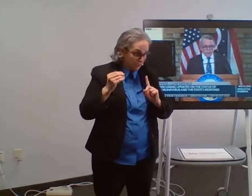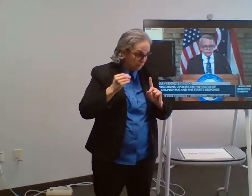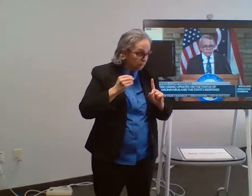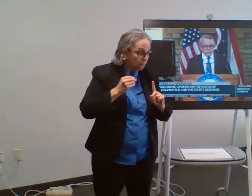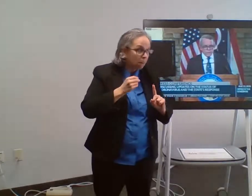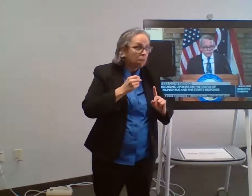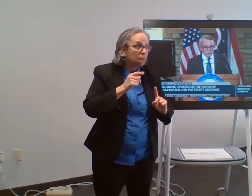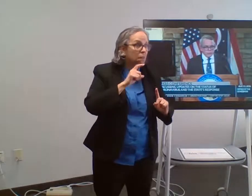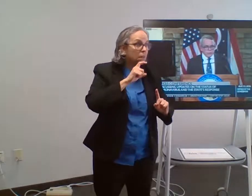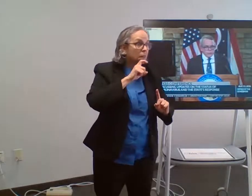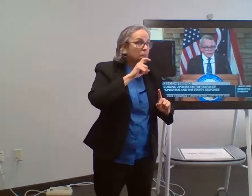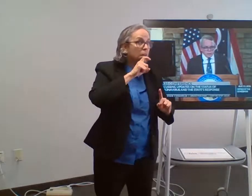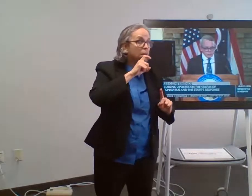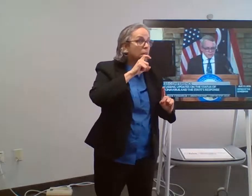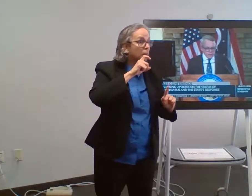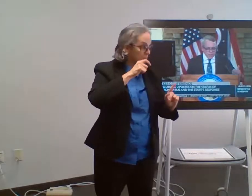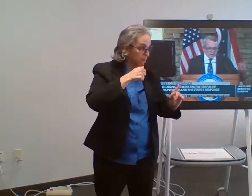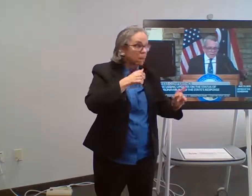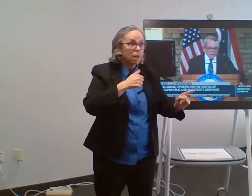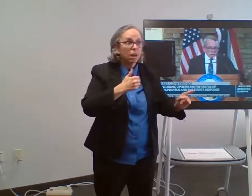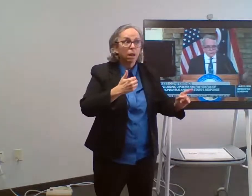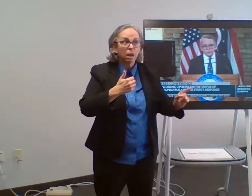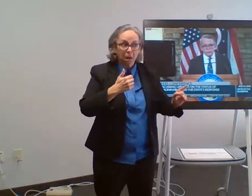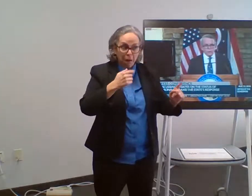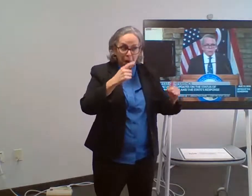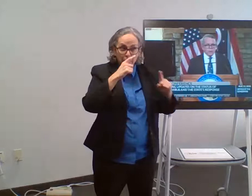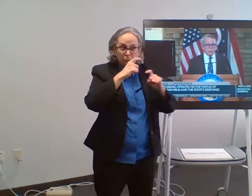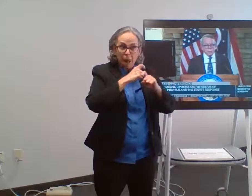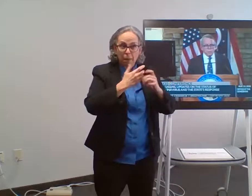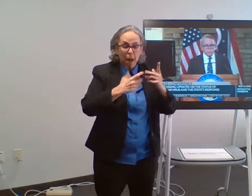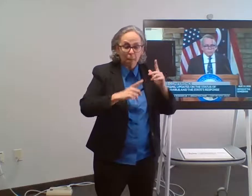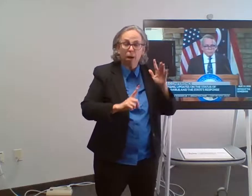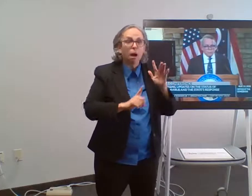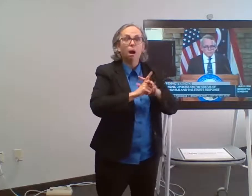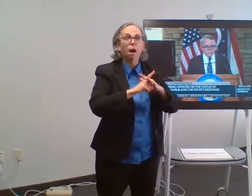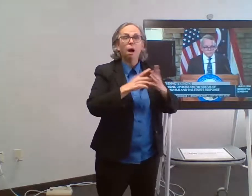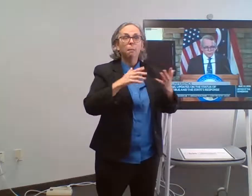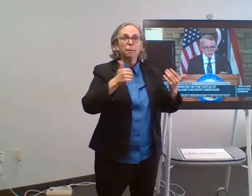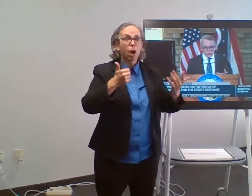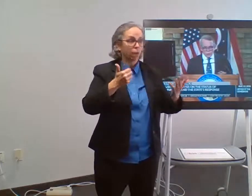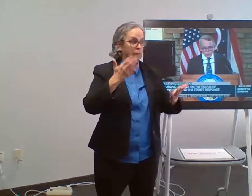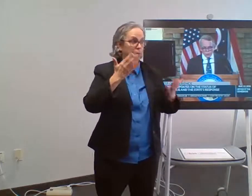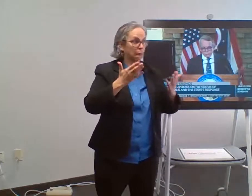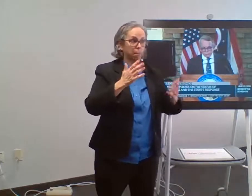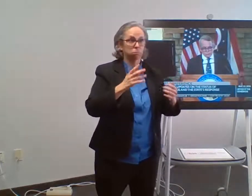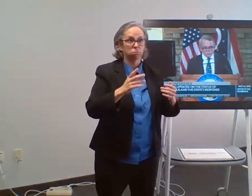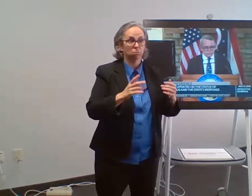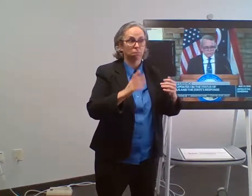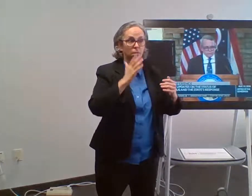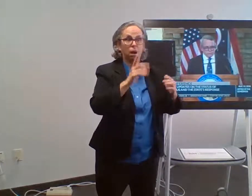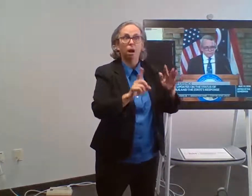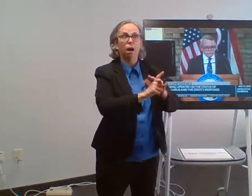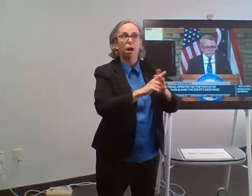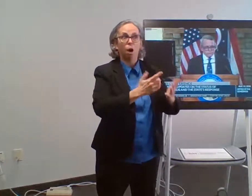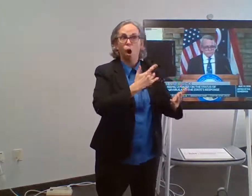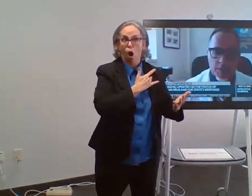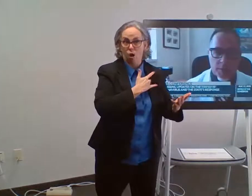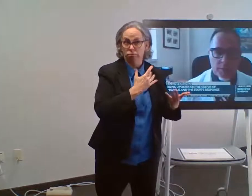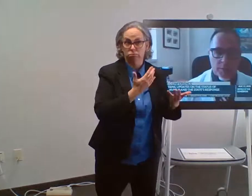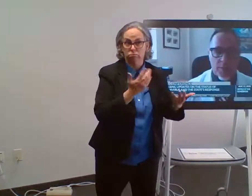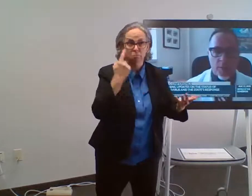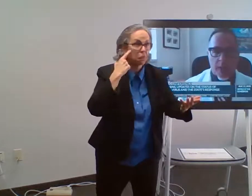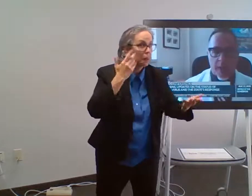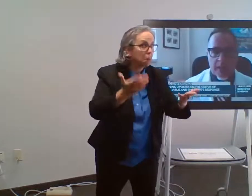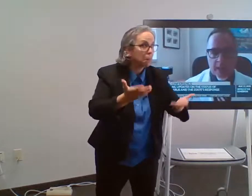they've had the virus and they're coming out of the virus in regard to the heart? Sure. Yeah,